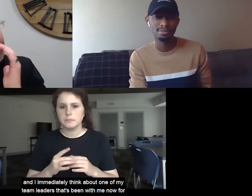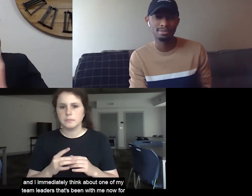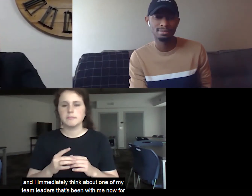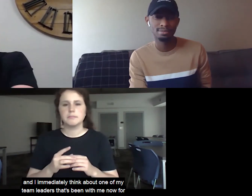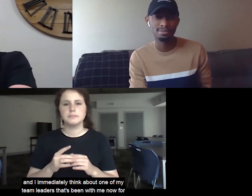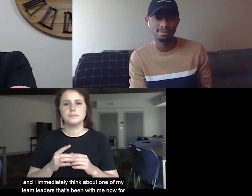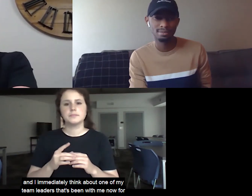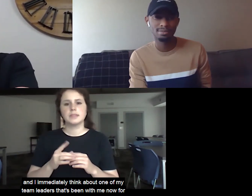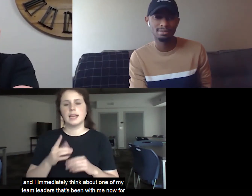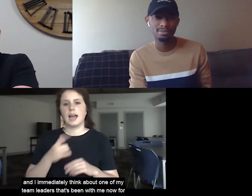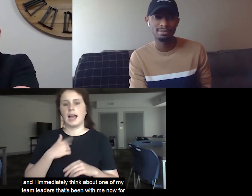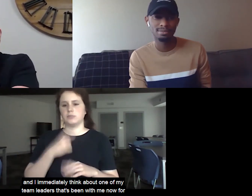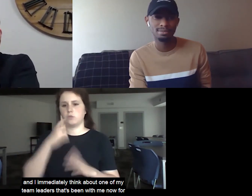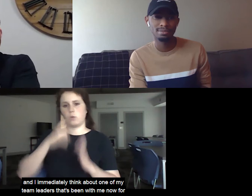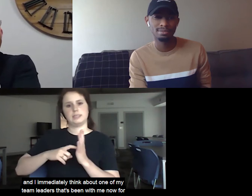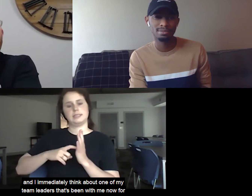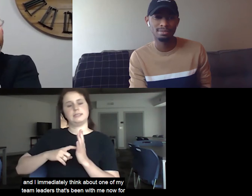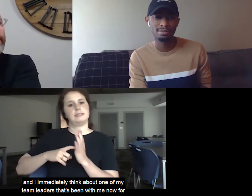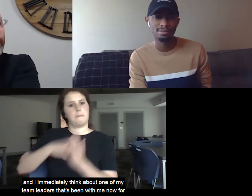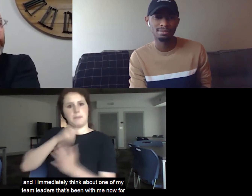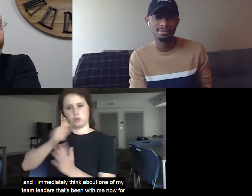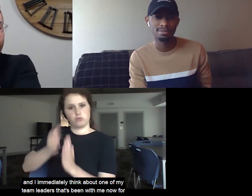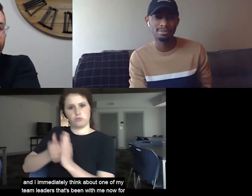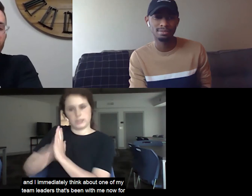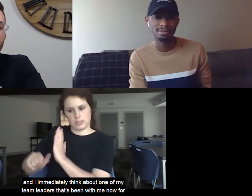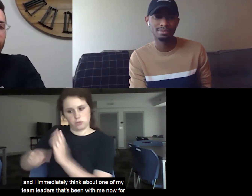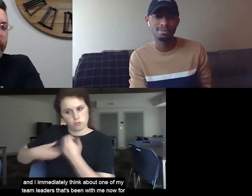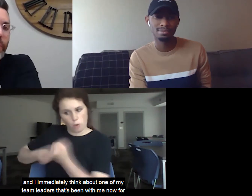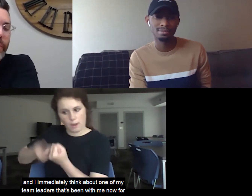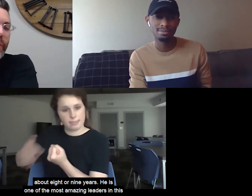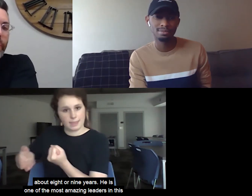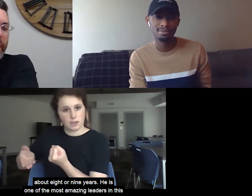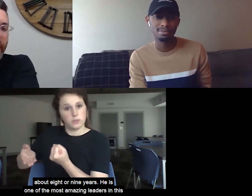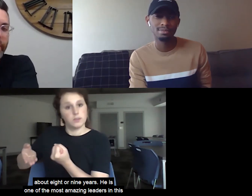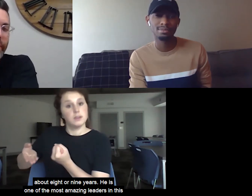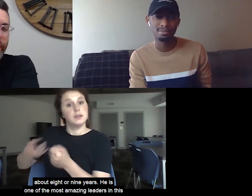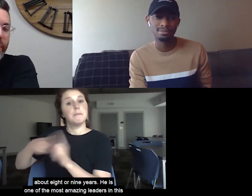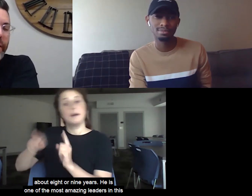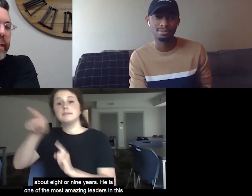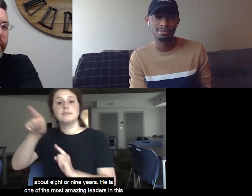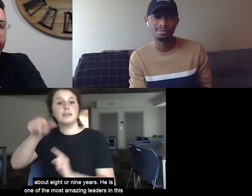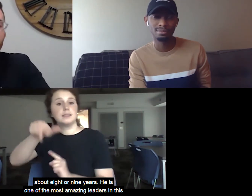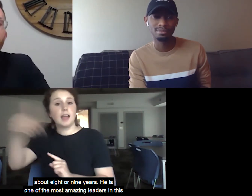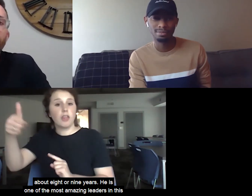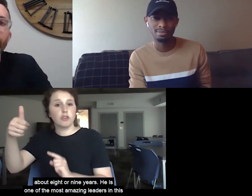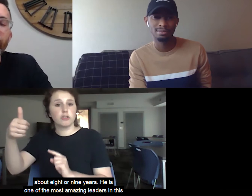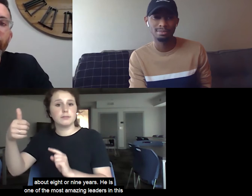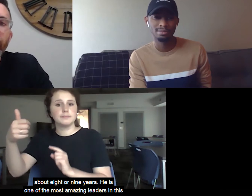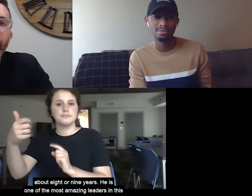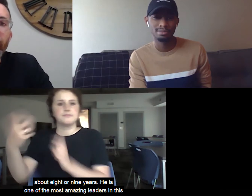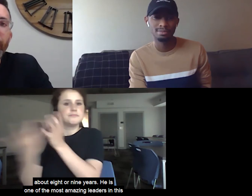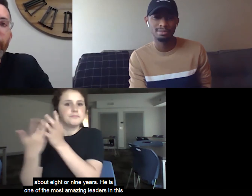strong, and I immediately think about one of my team leaders that's been with me now for about 8 or 9